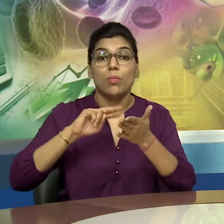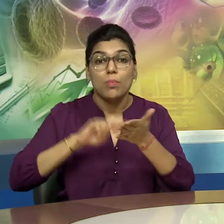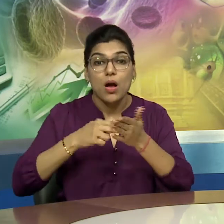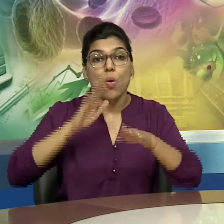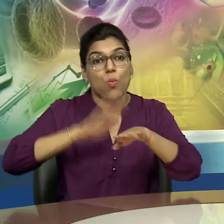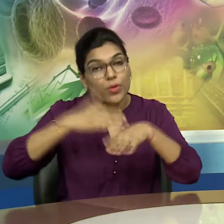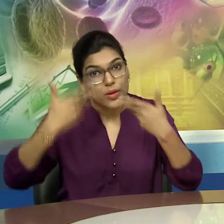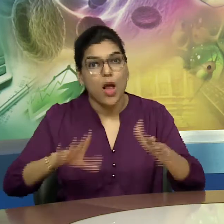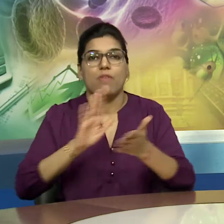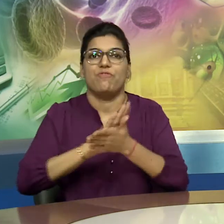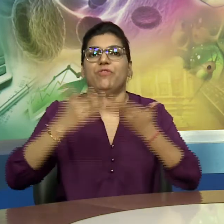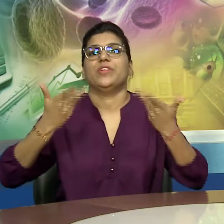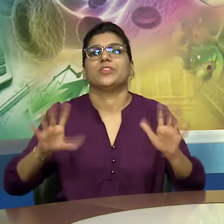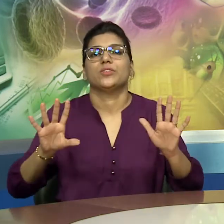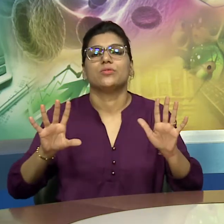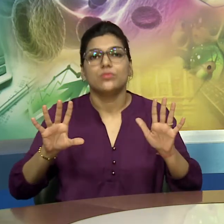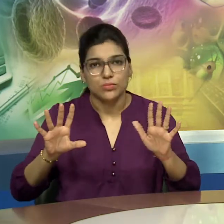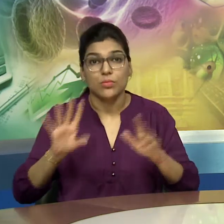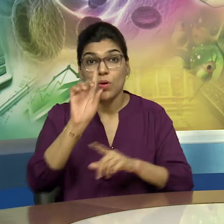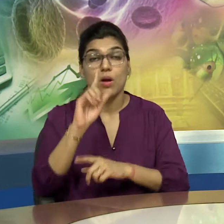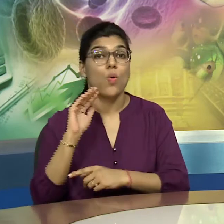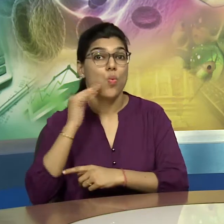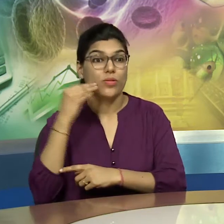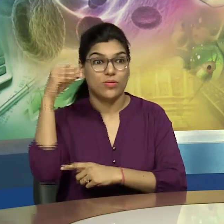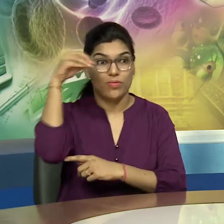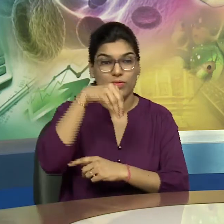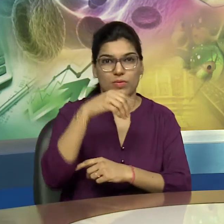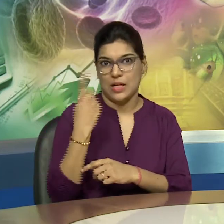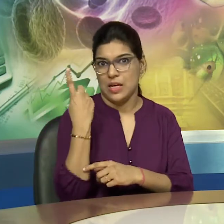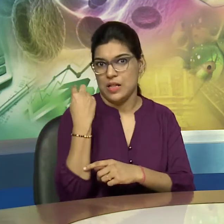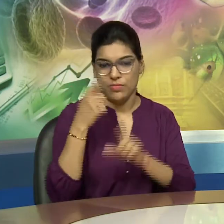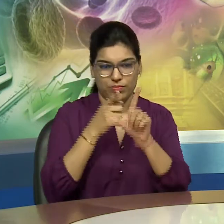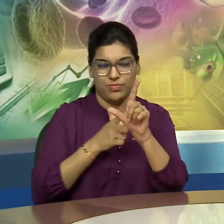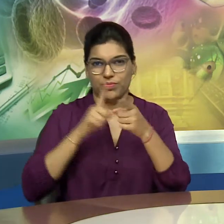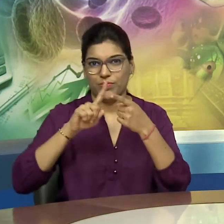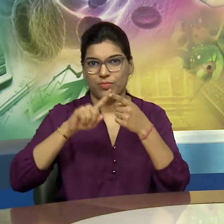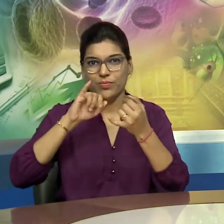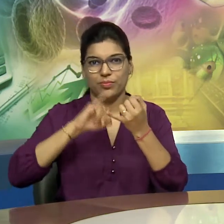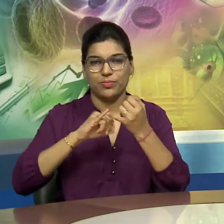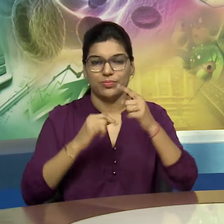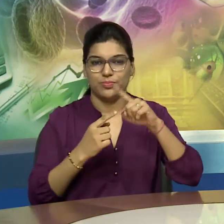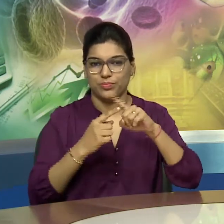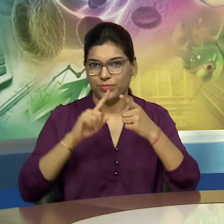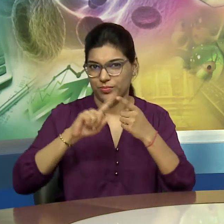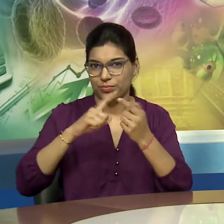phoned ed, it means something which is finished.